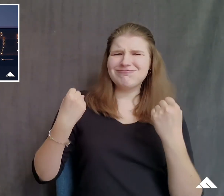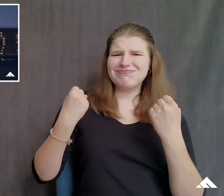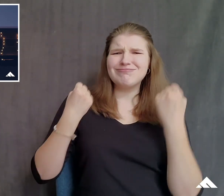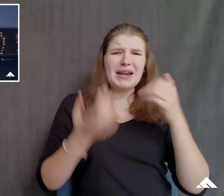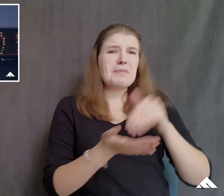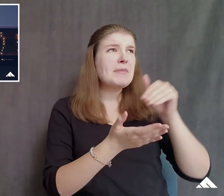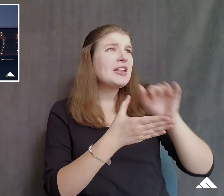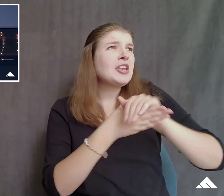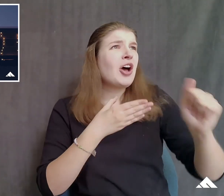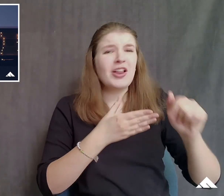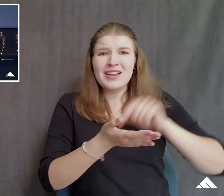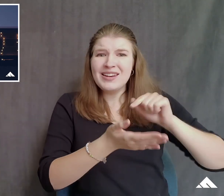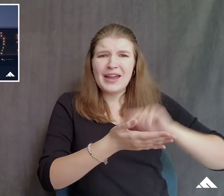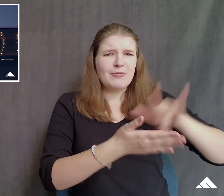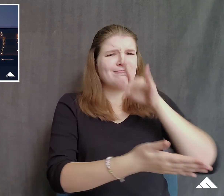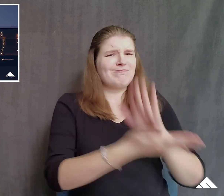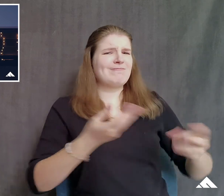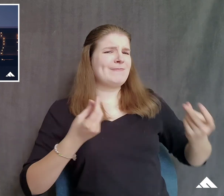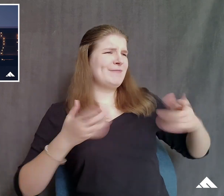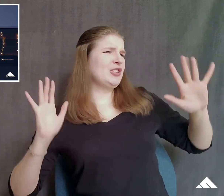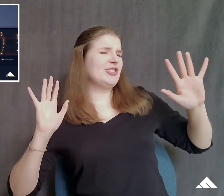dollars of debt. Poof. Can you imagine?